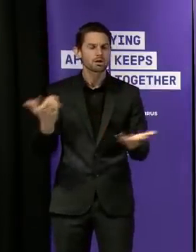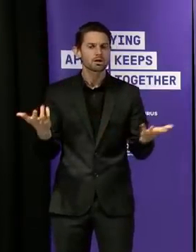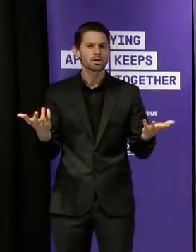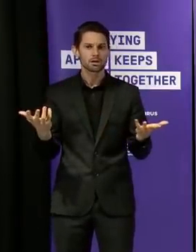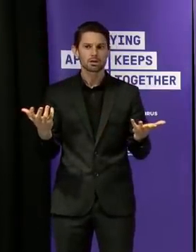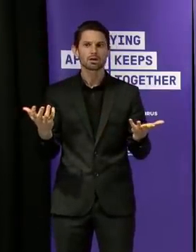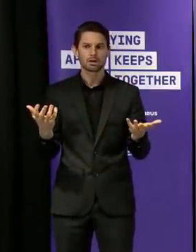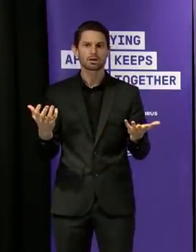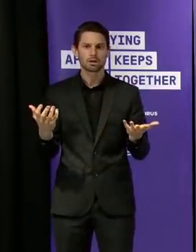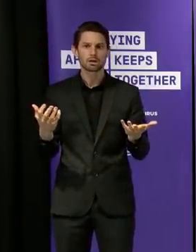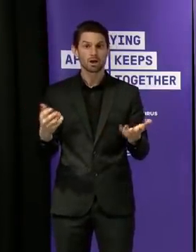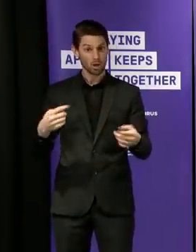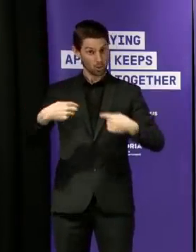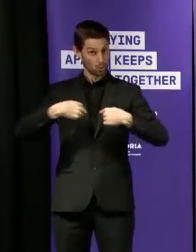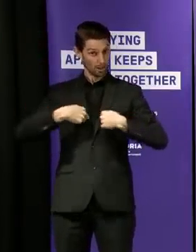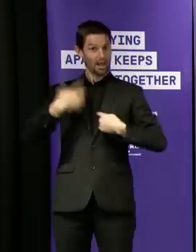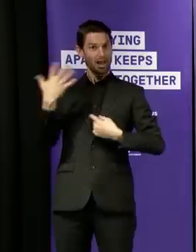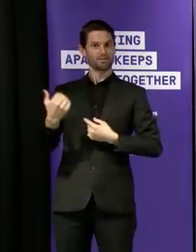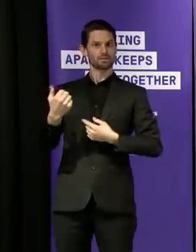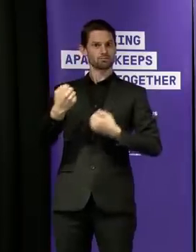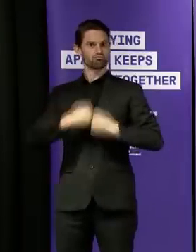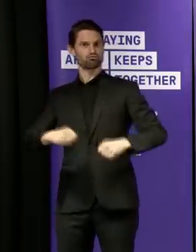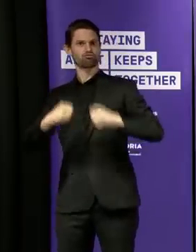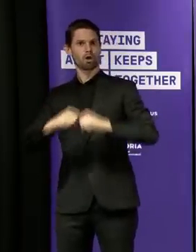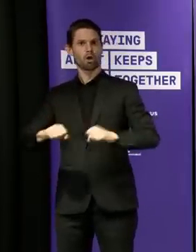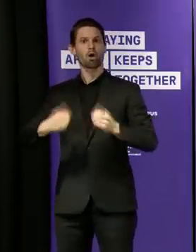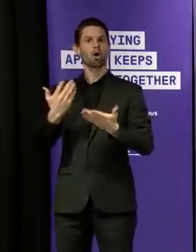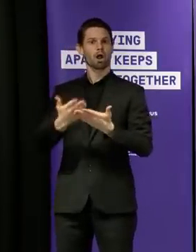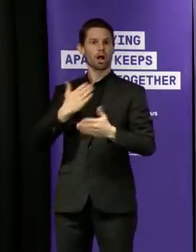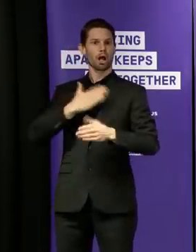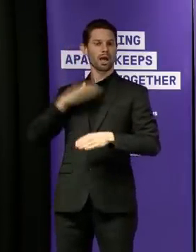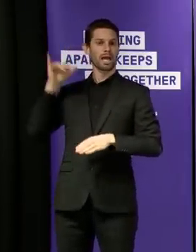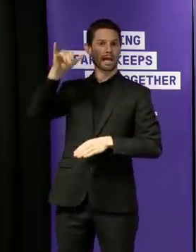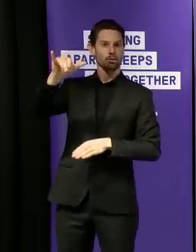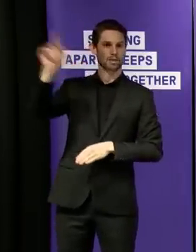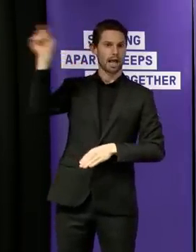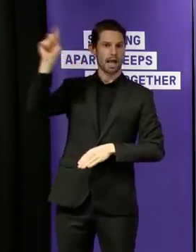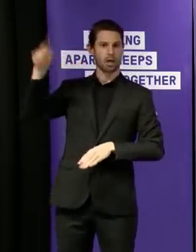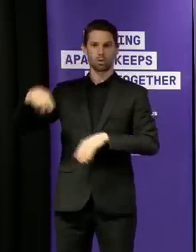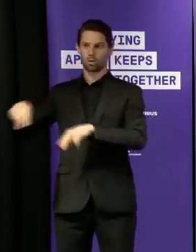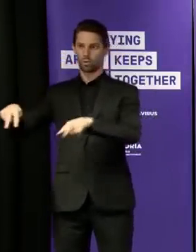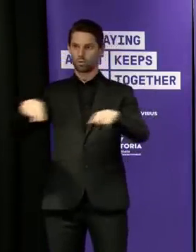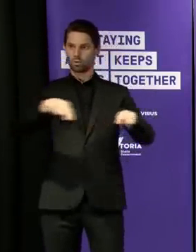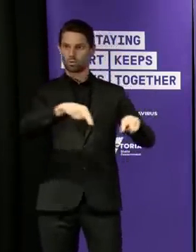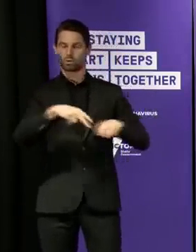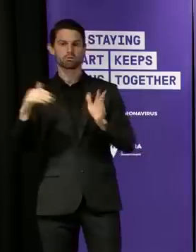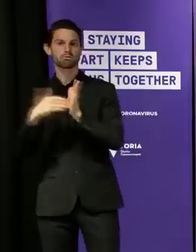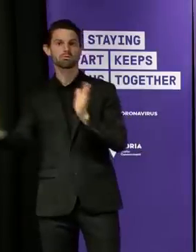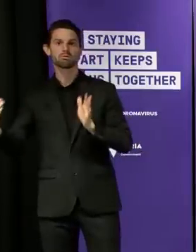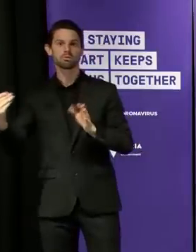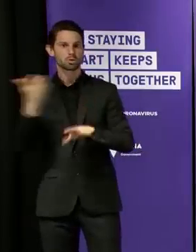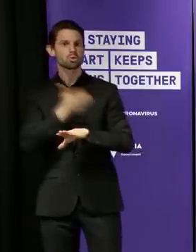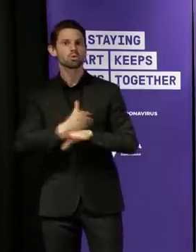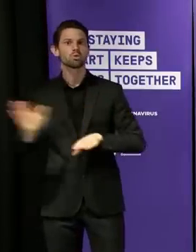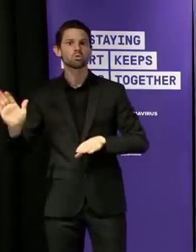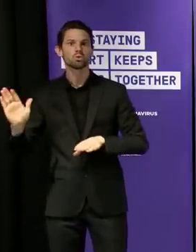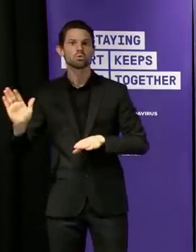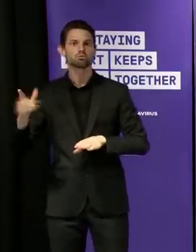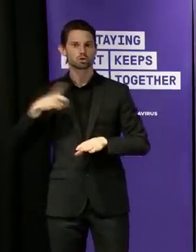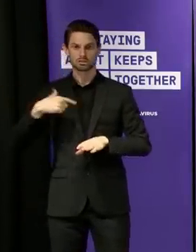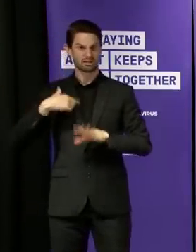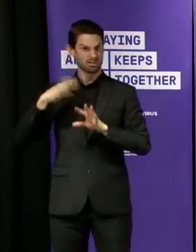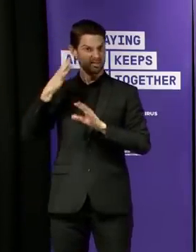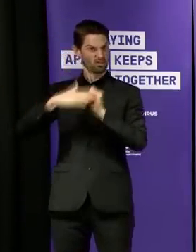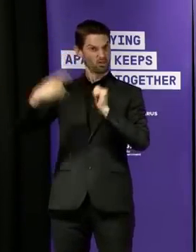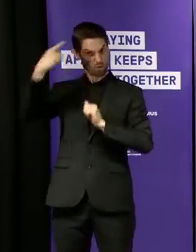we've got authorised officers at the airport now because this has happened. We didn't think it would happen, but it has happened. We're going to follow up as much as we